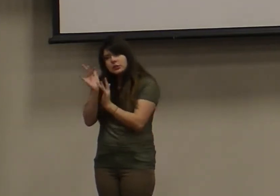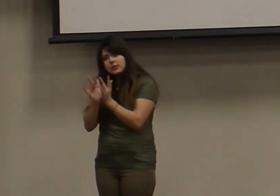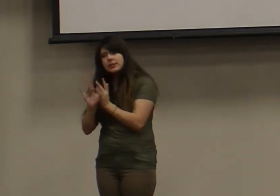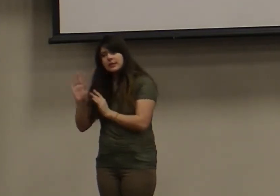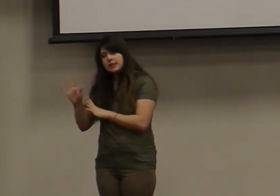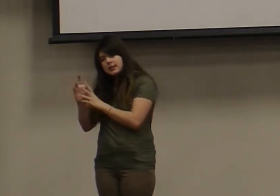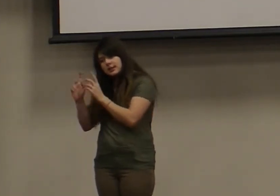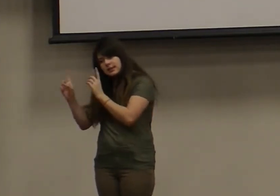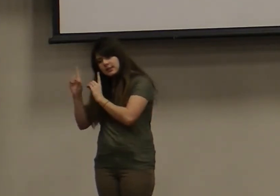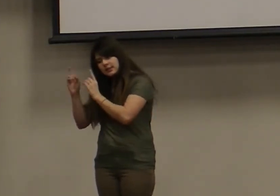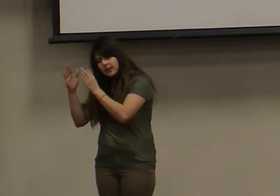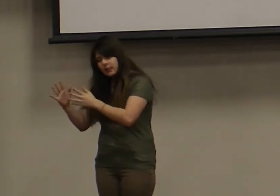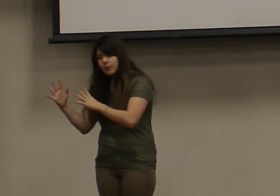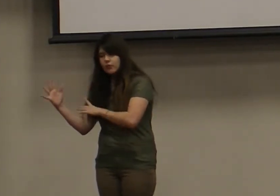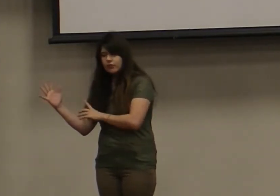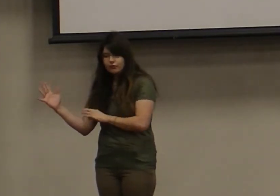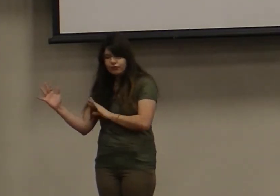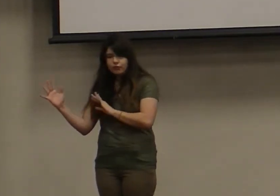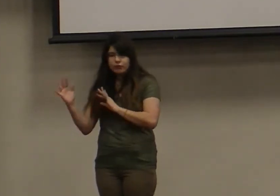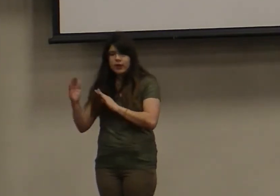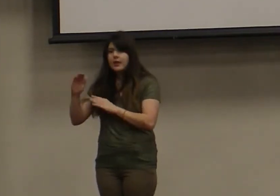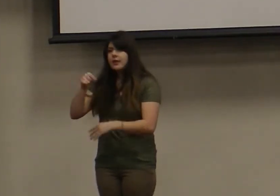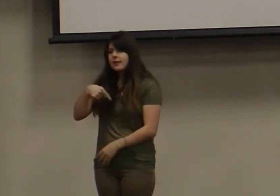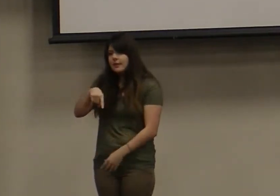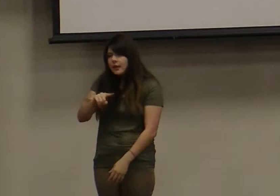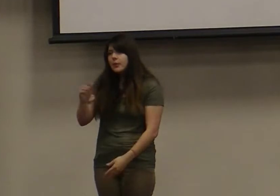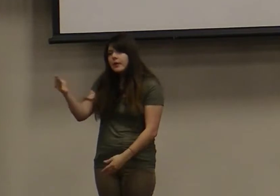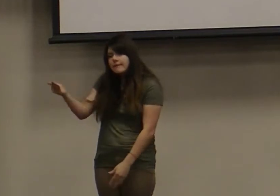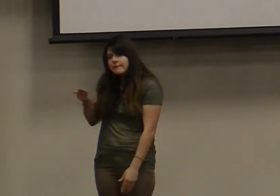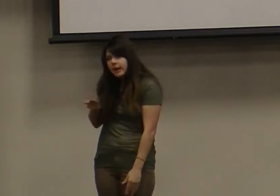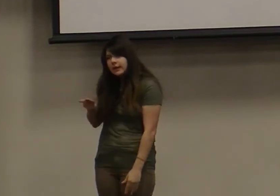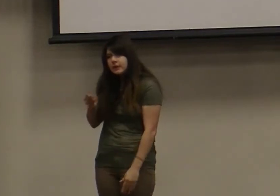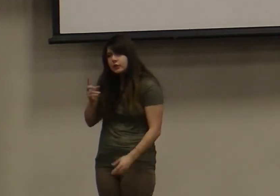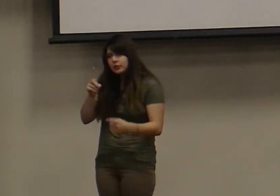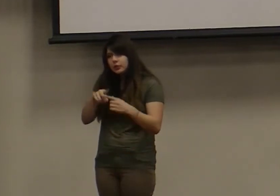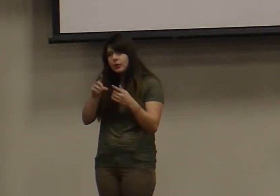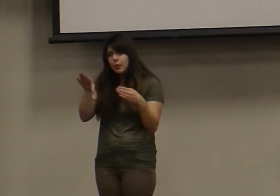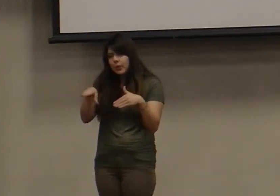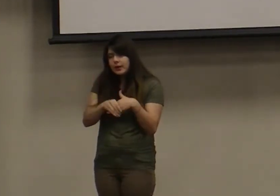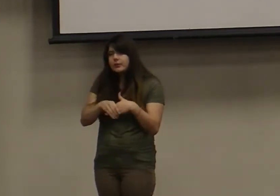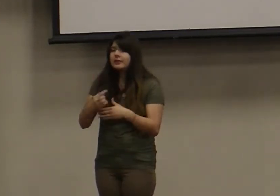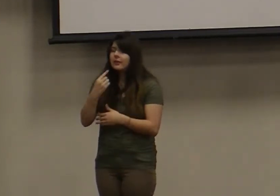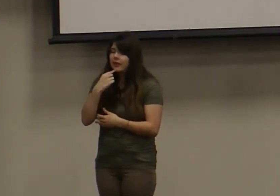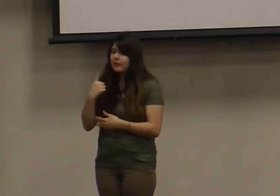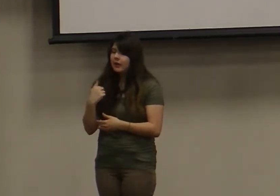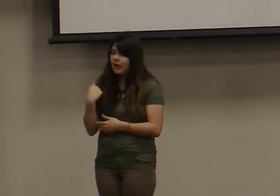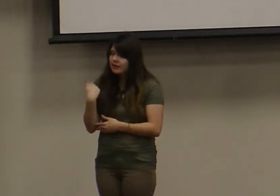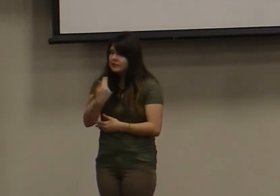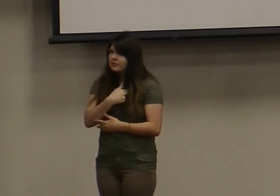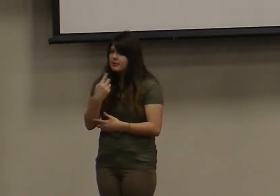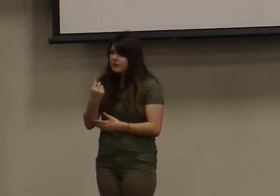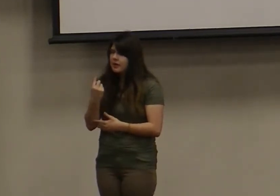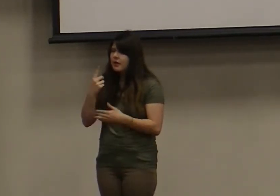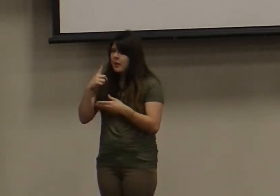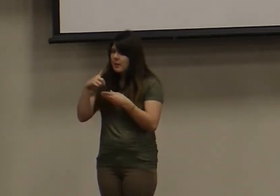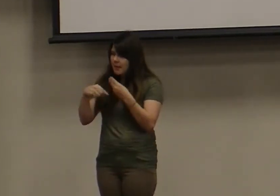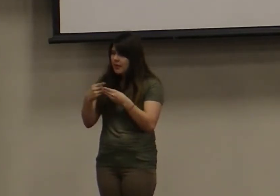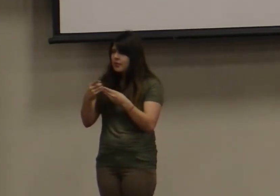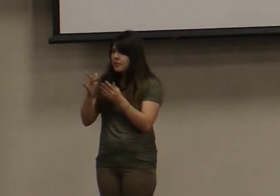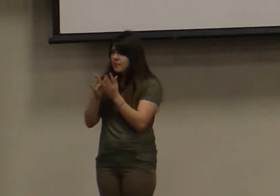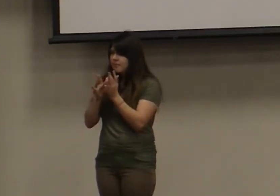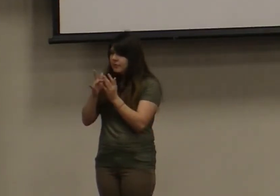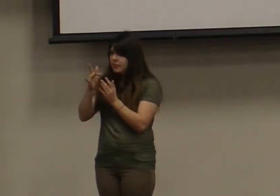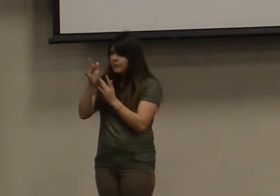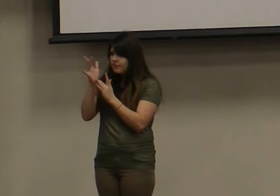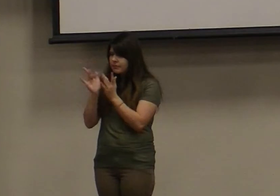his disciples were invited, which tells us something about the kind of man that Jesus was. It tells us something